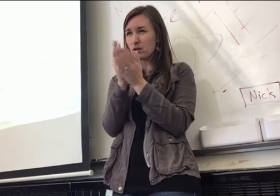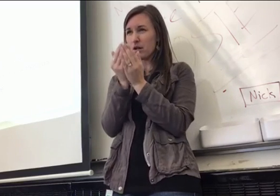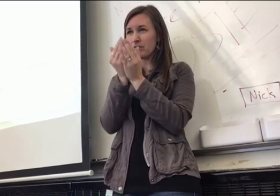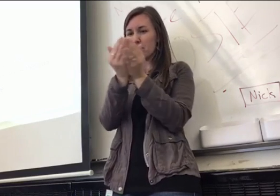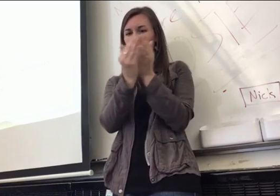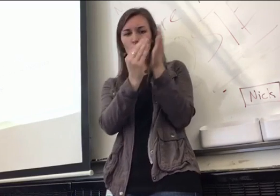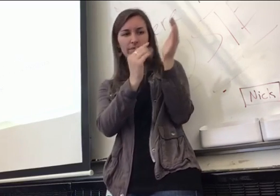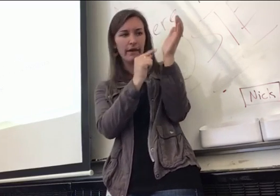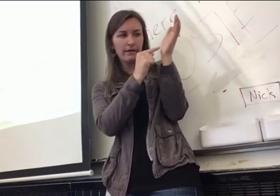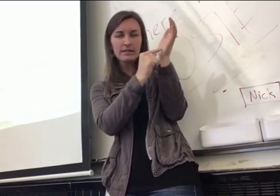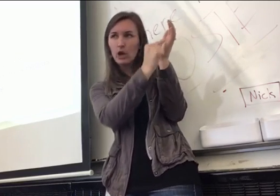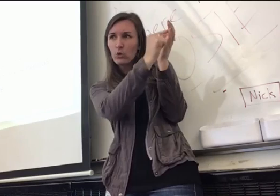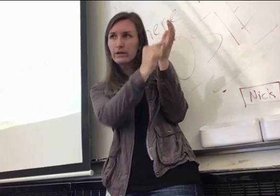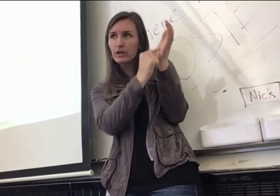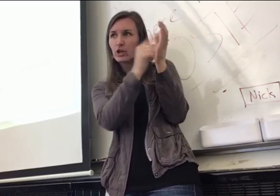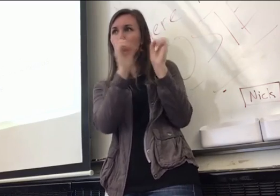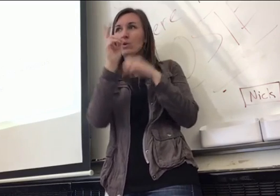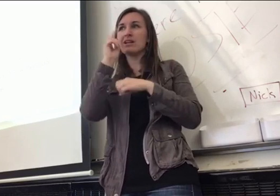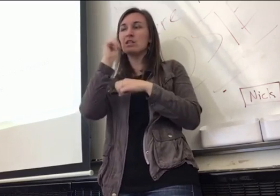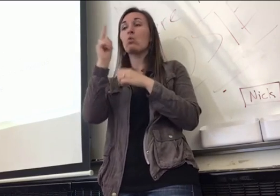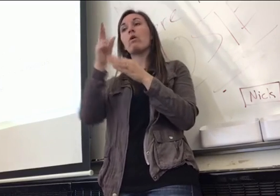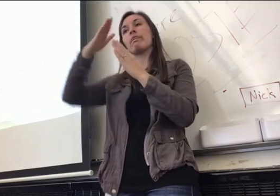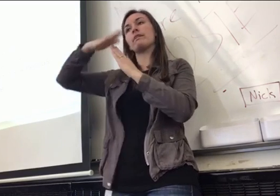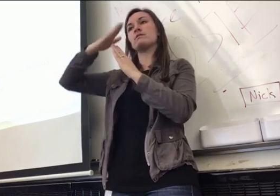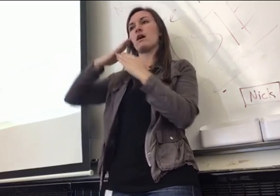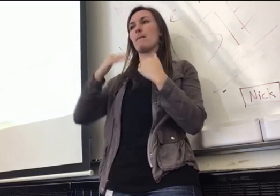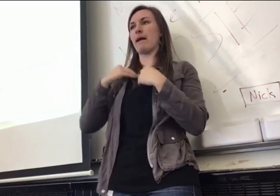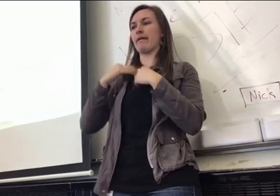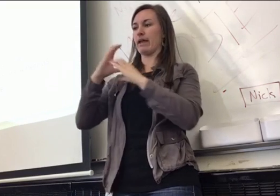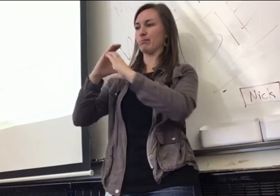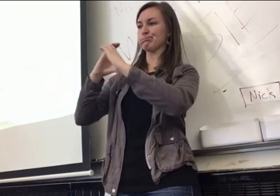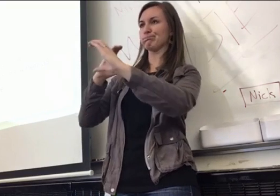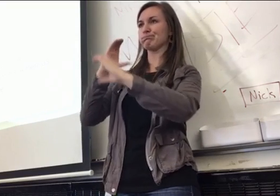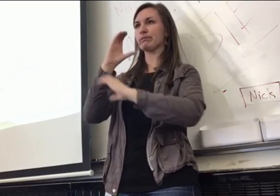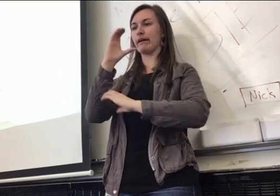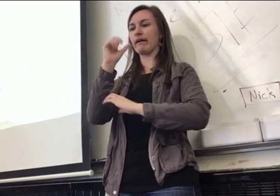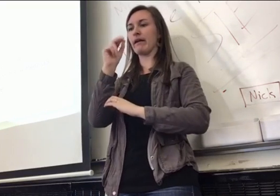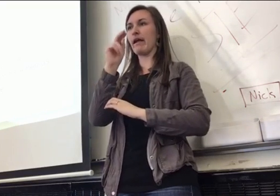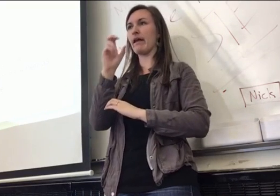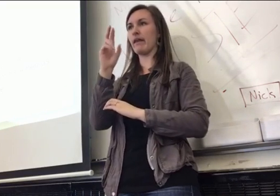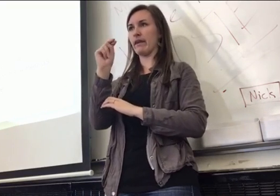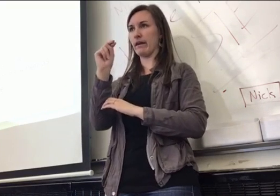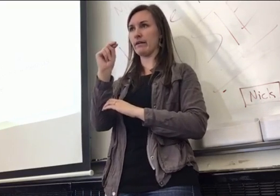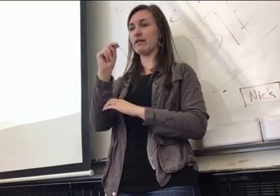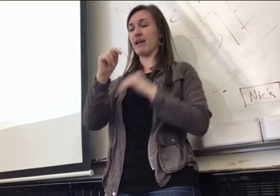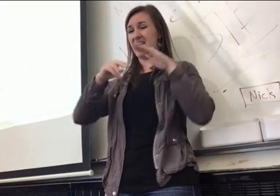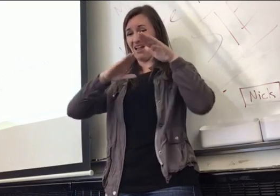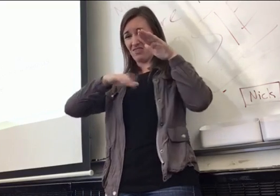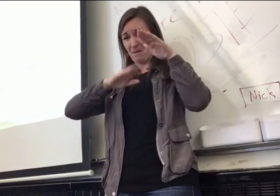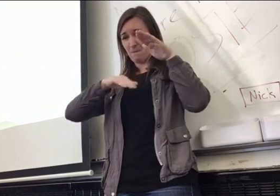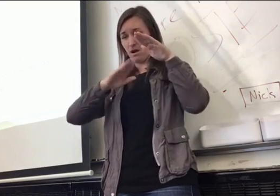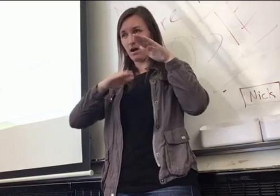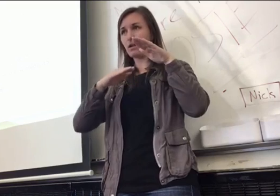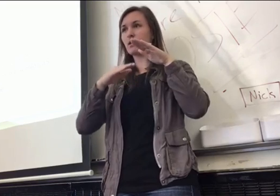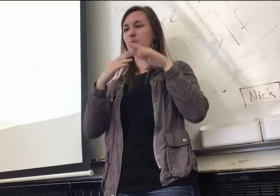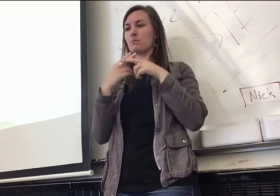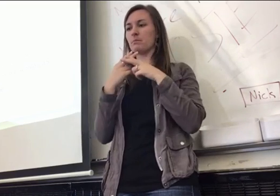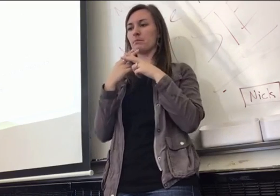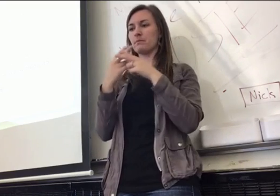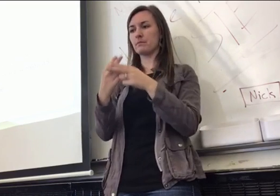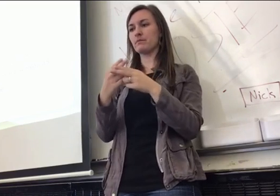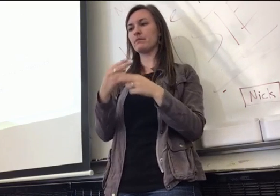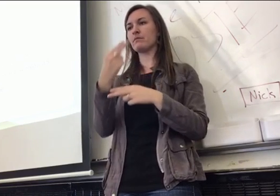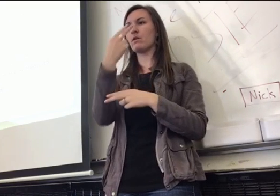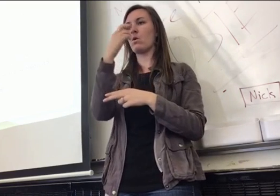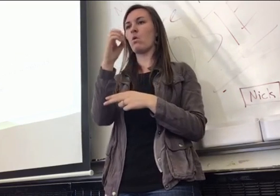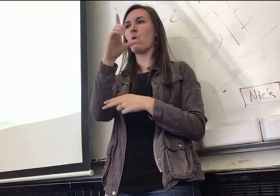at the top there's like a cannon, right? That's the deck. At the bottom, you see the word hold. That's where like all your